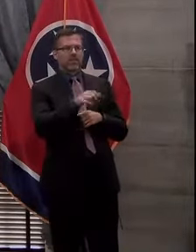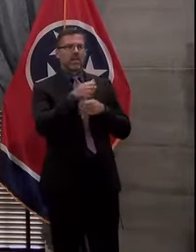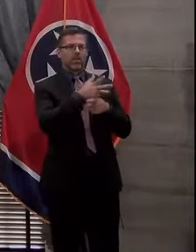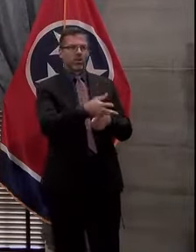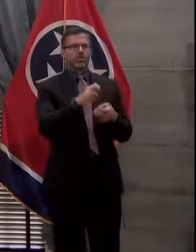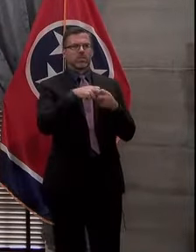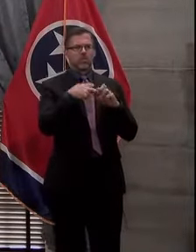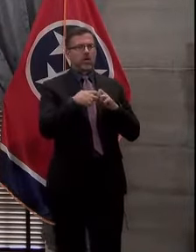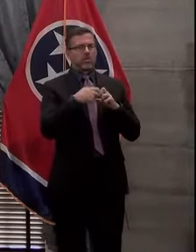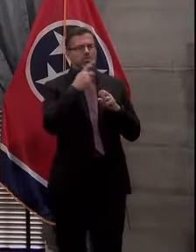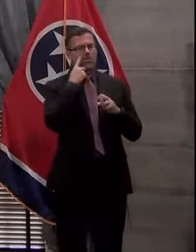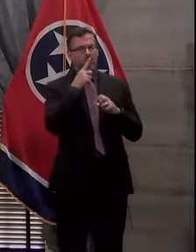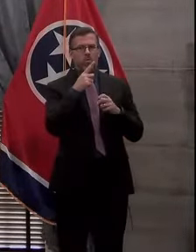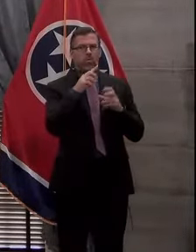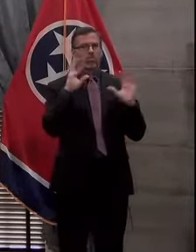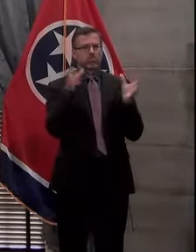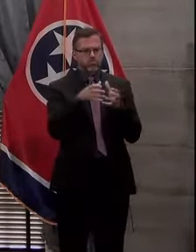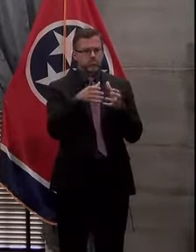like schools.